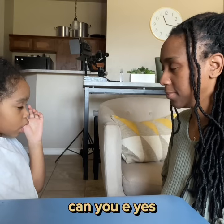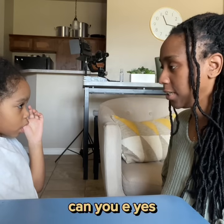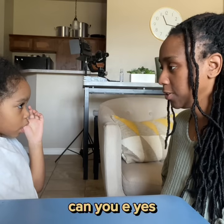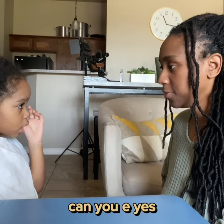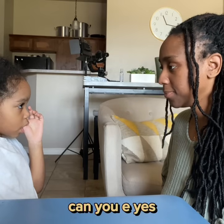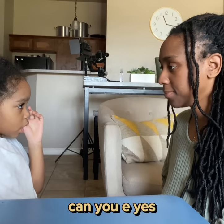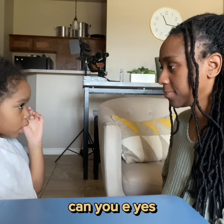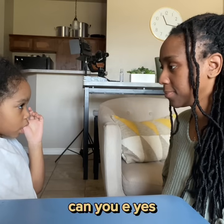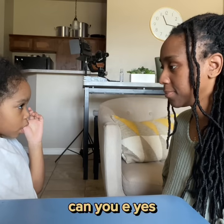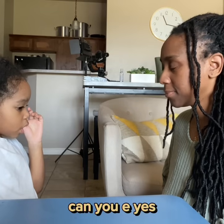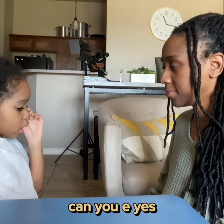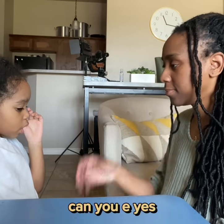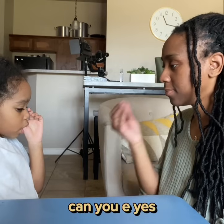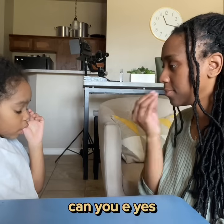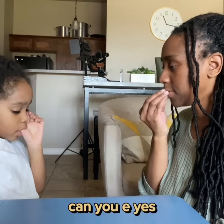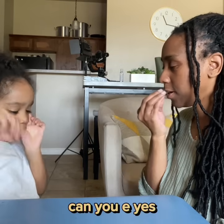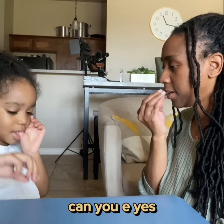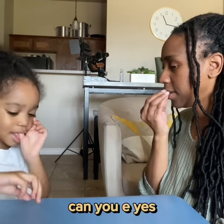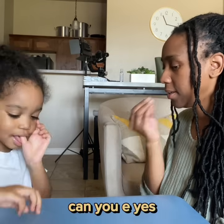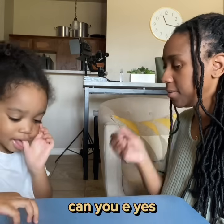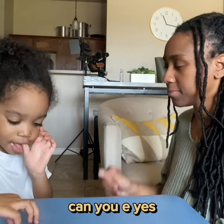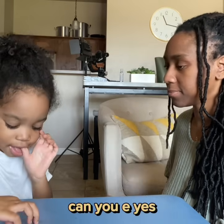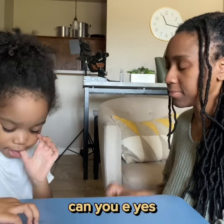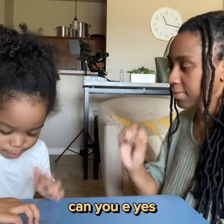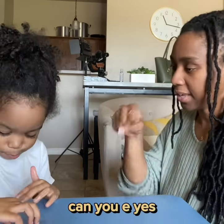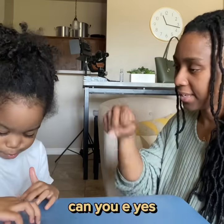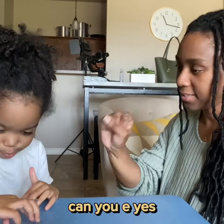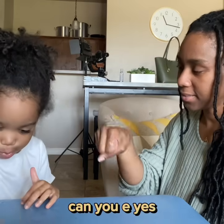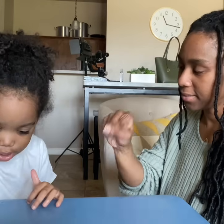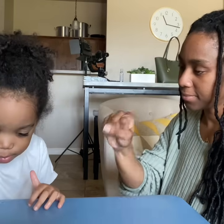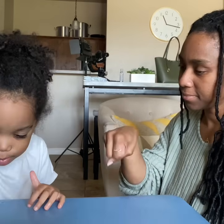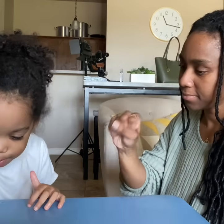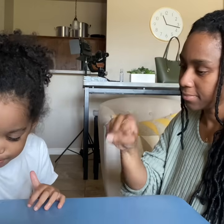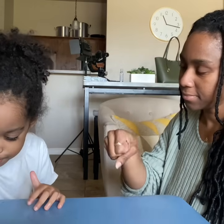you? You already eat? Yes?